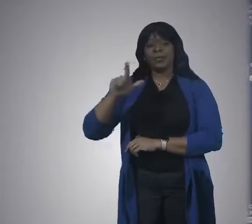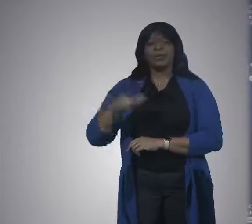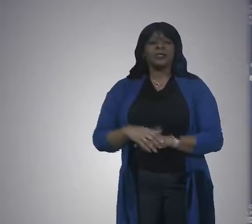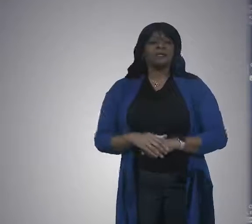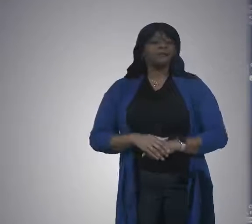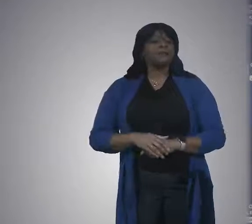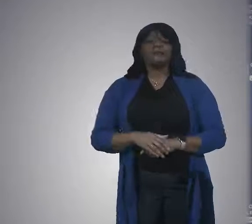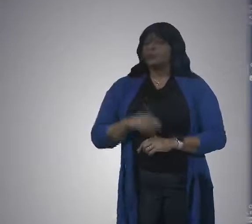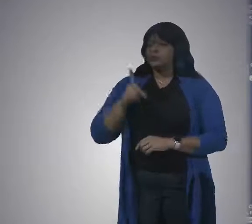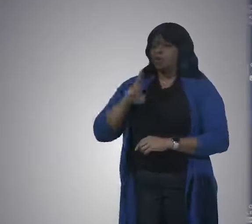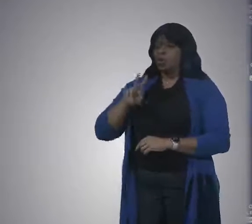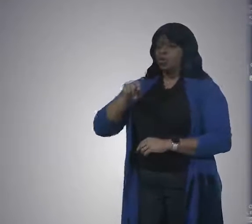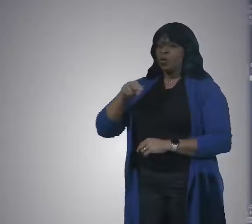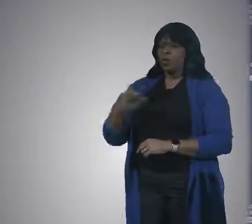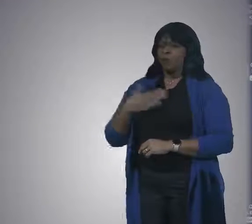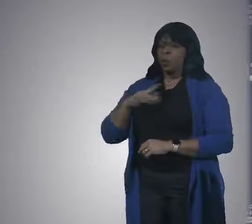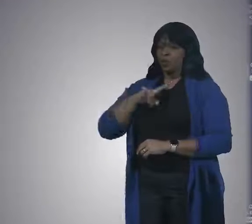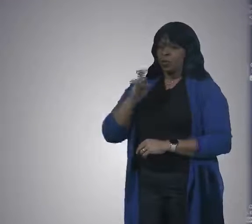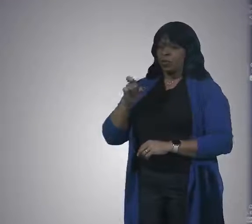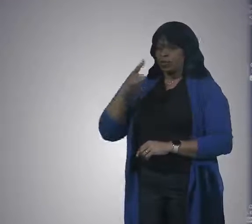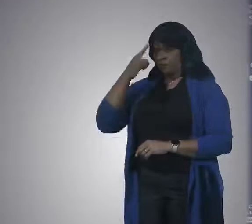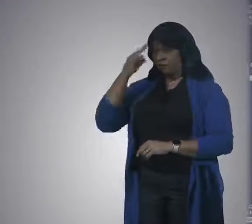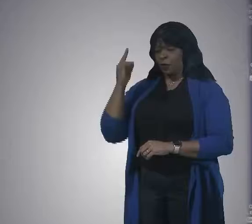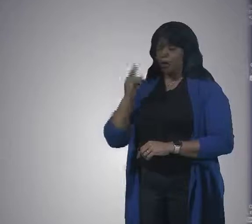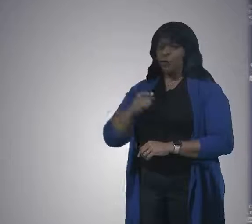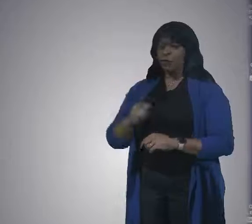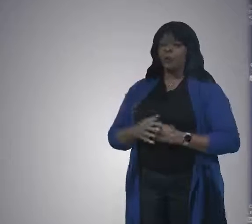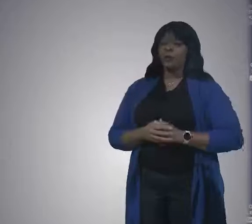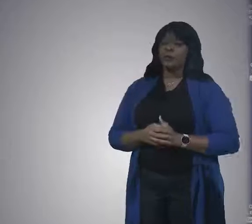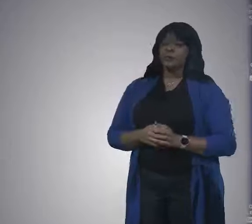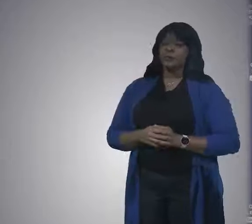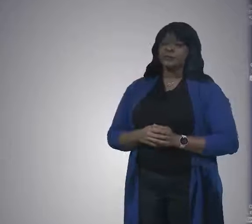Dr. Randolph, my question is to you.